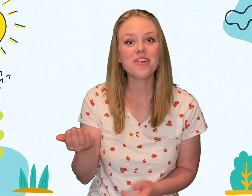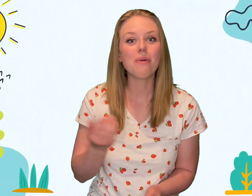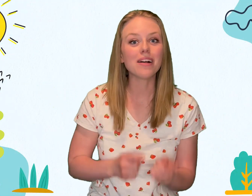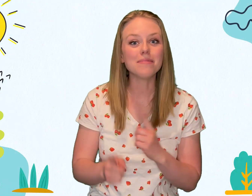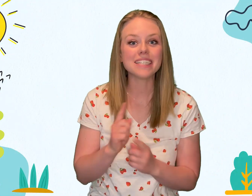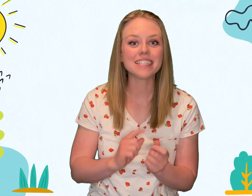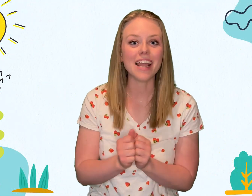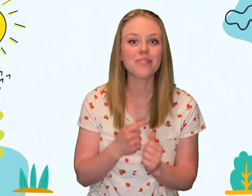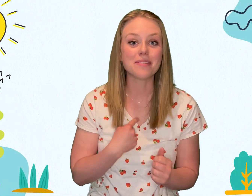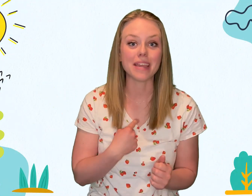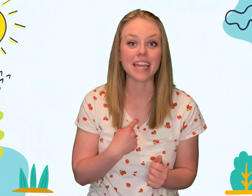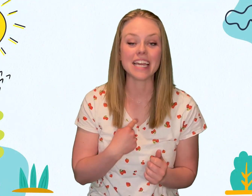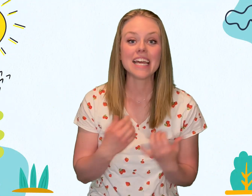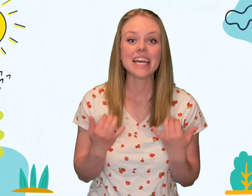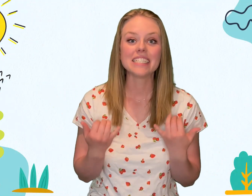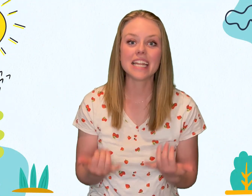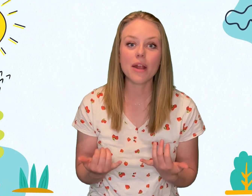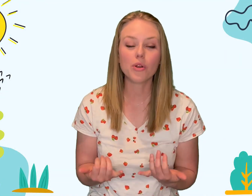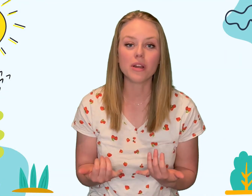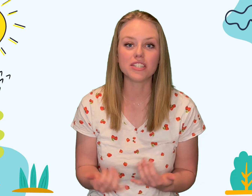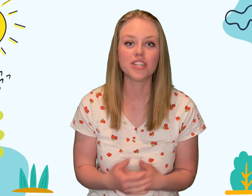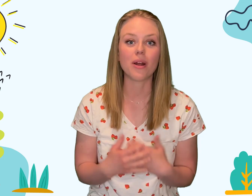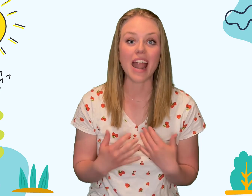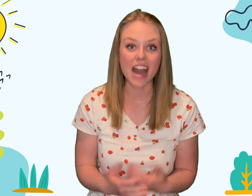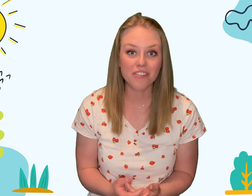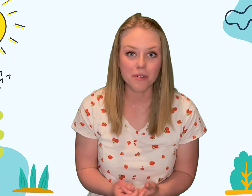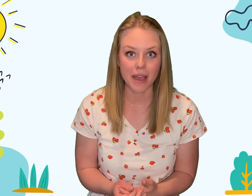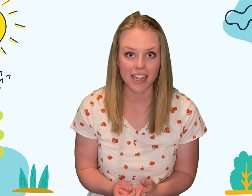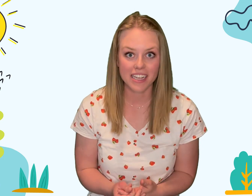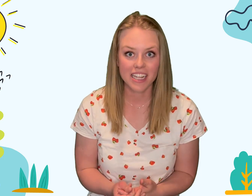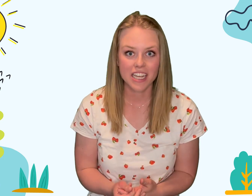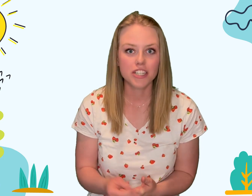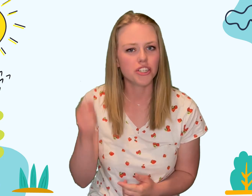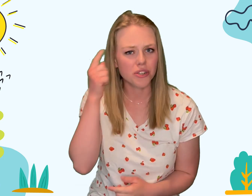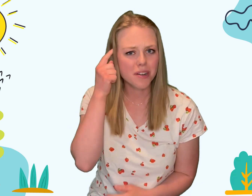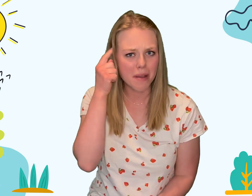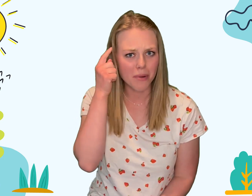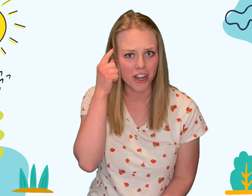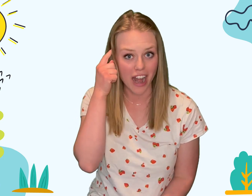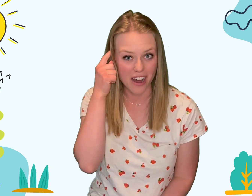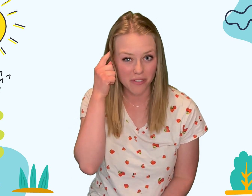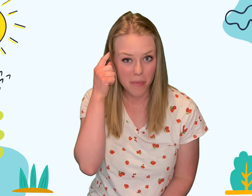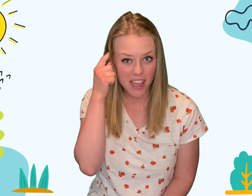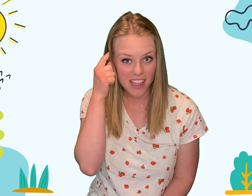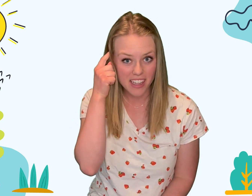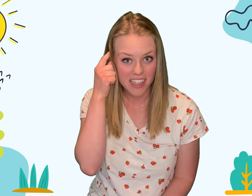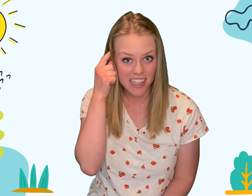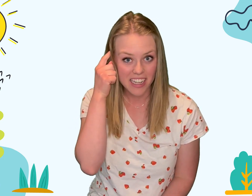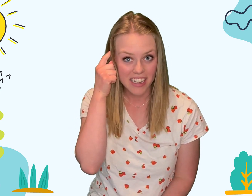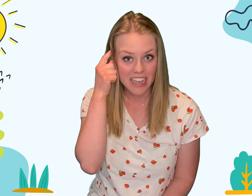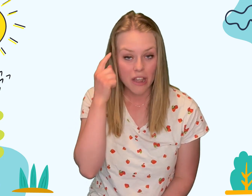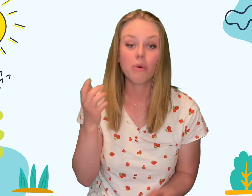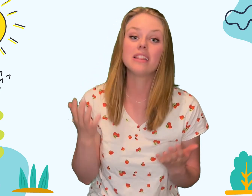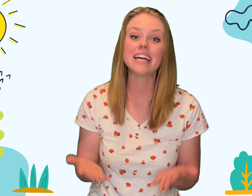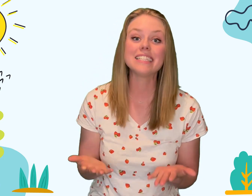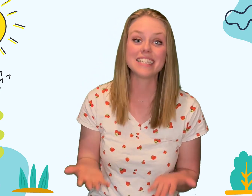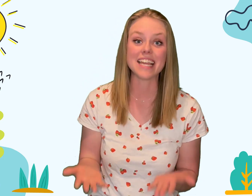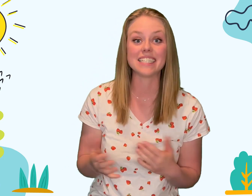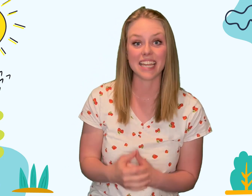Welcome to Sign With Me. Today we're going to do our alphabet. Do you remember your alphabet? Well, let's sing it